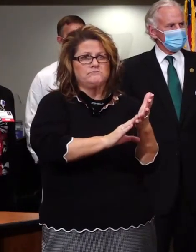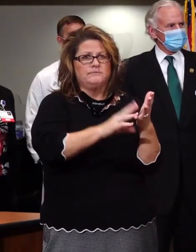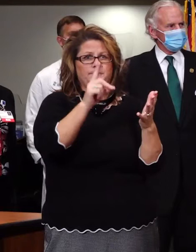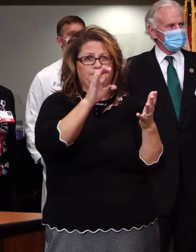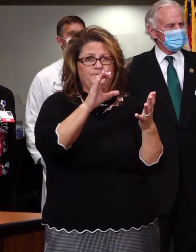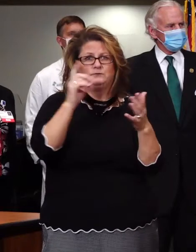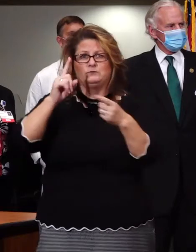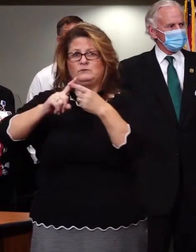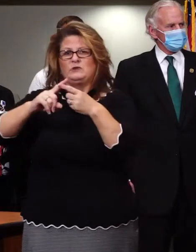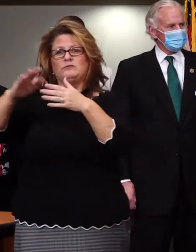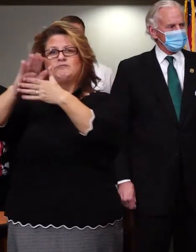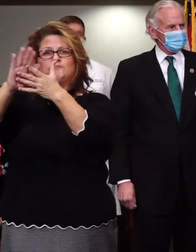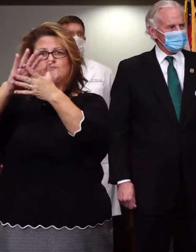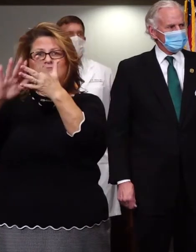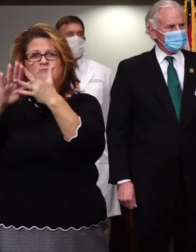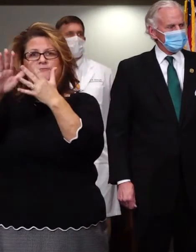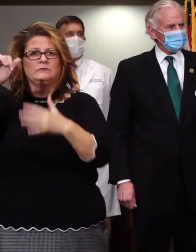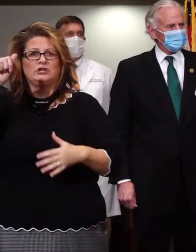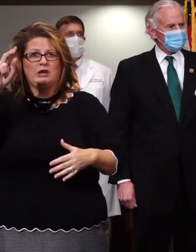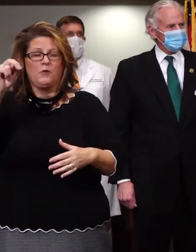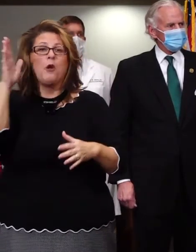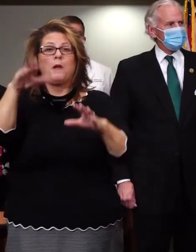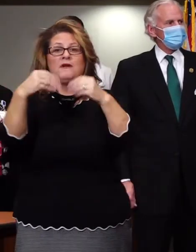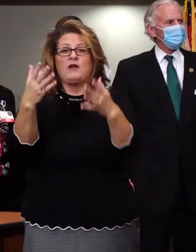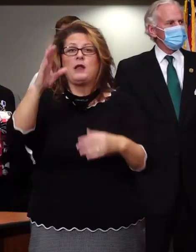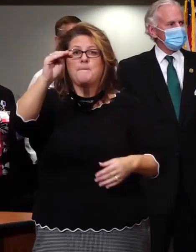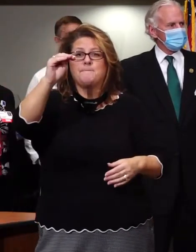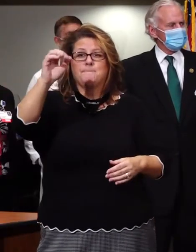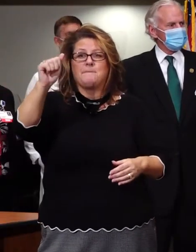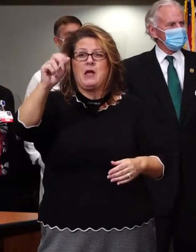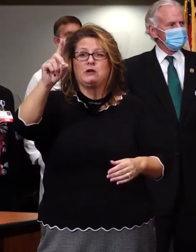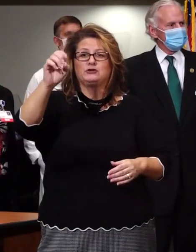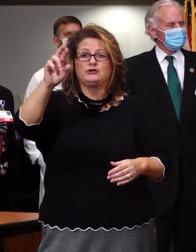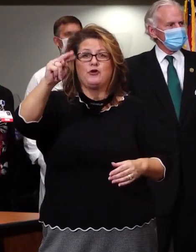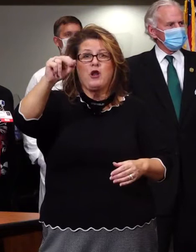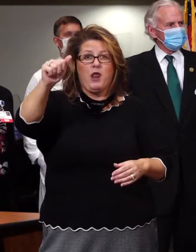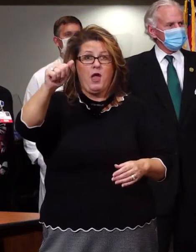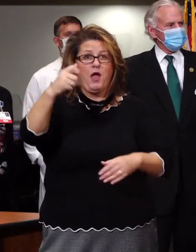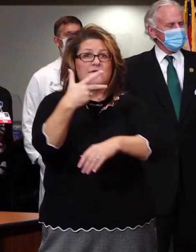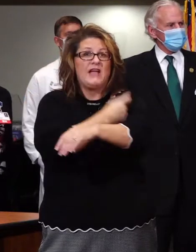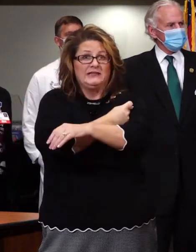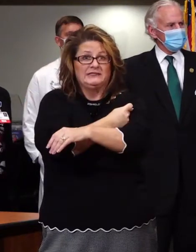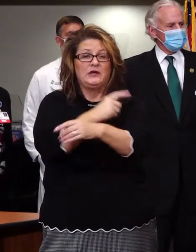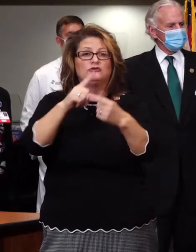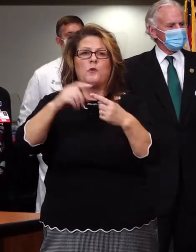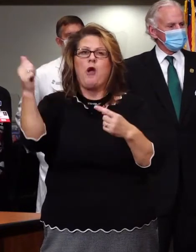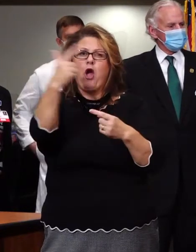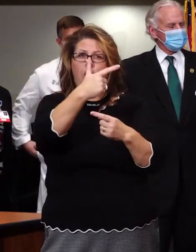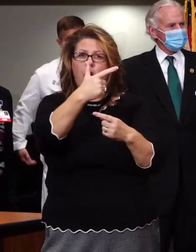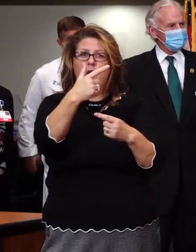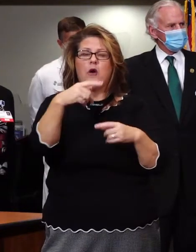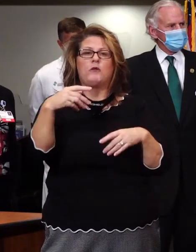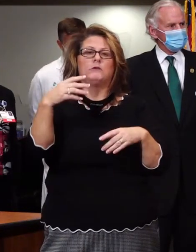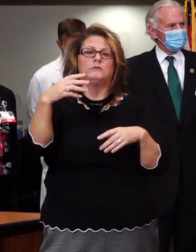CDC Long-Term Care Partnership will provide Moderna vaccine to all those long-term care facilities and those community